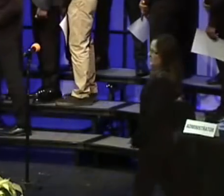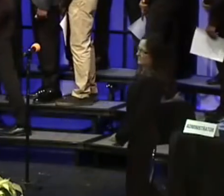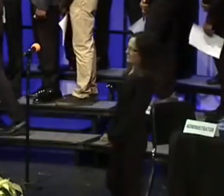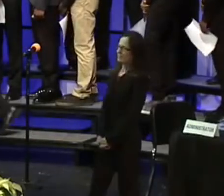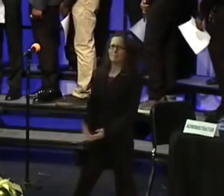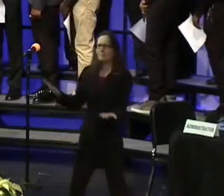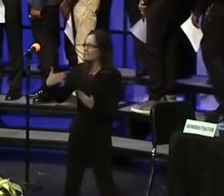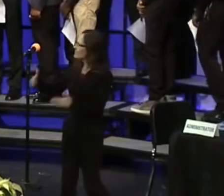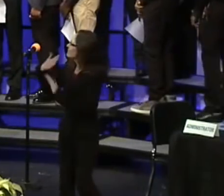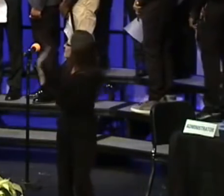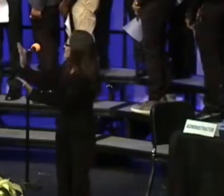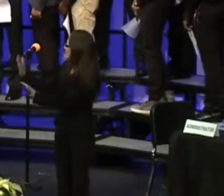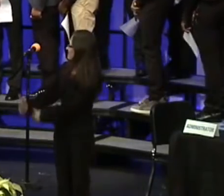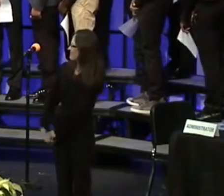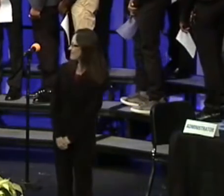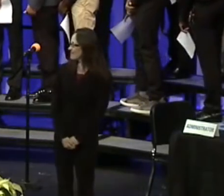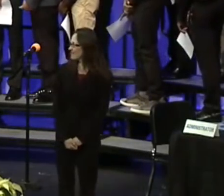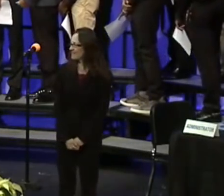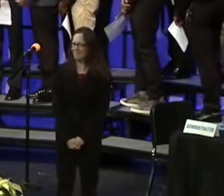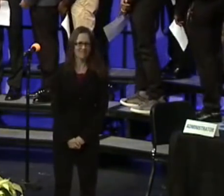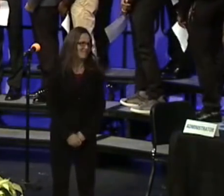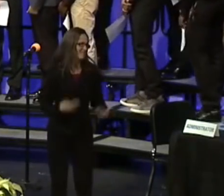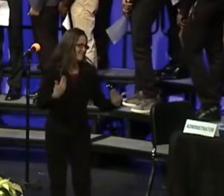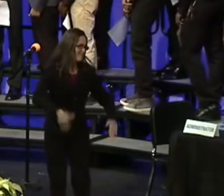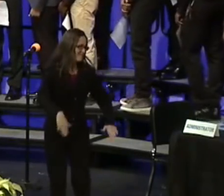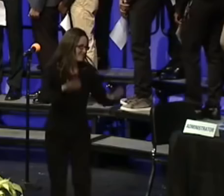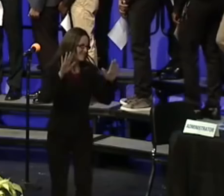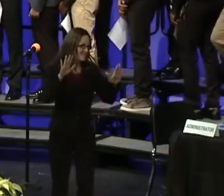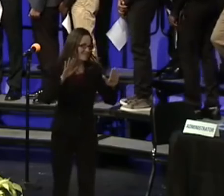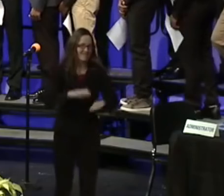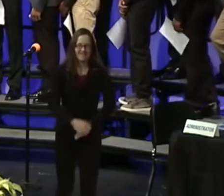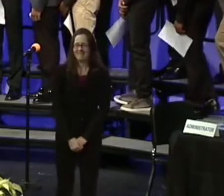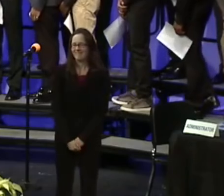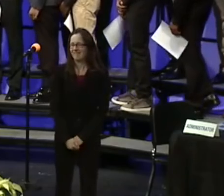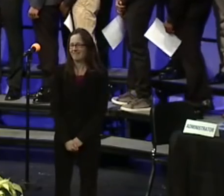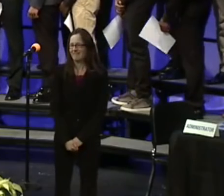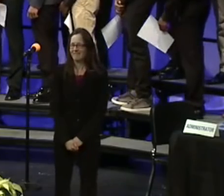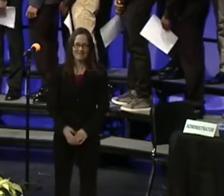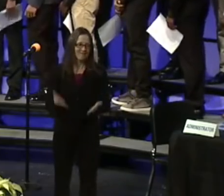Thank you. That was wonderful.